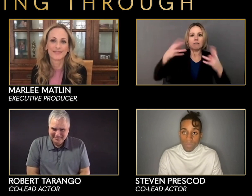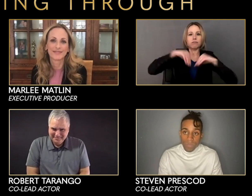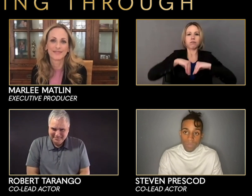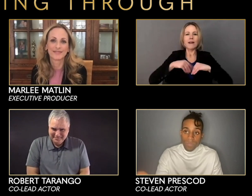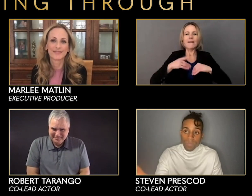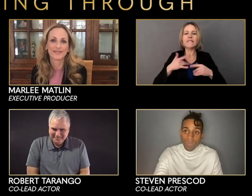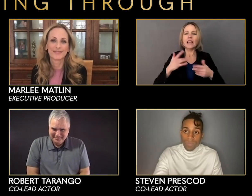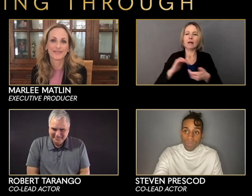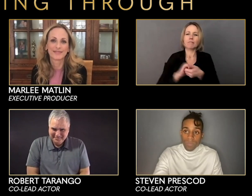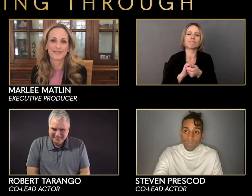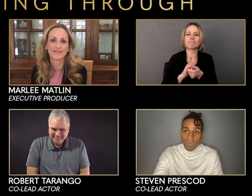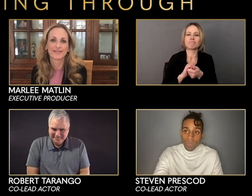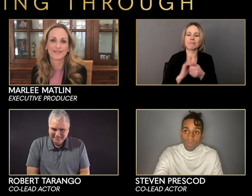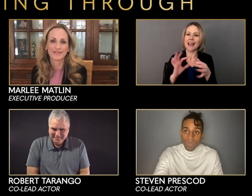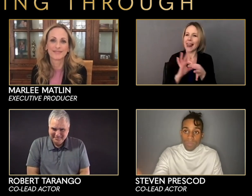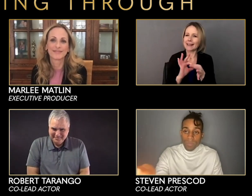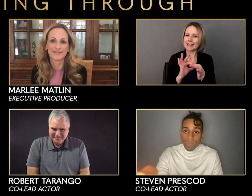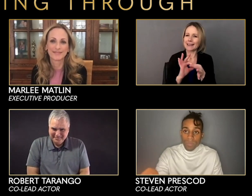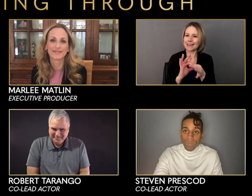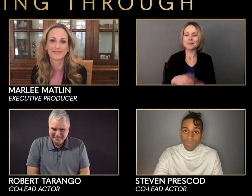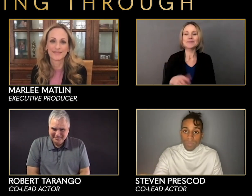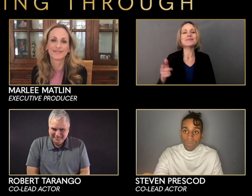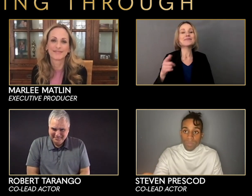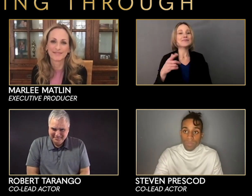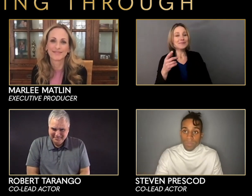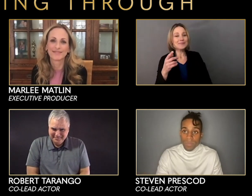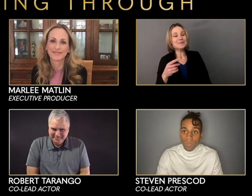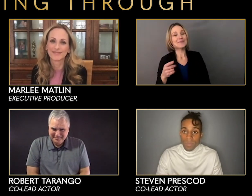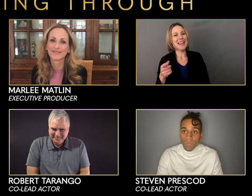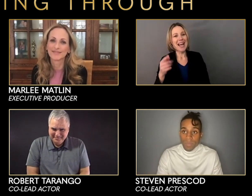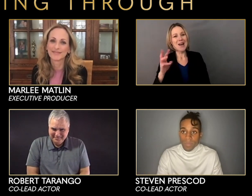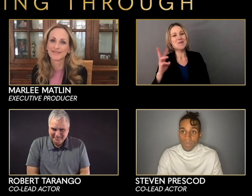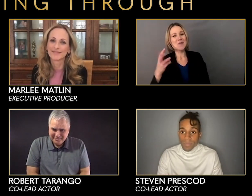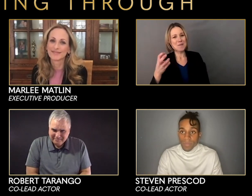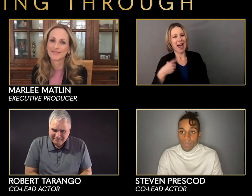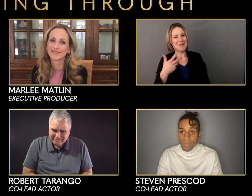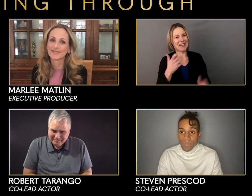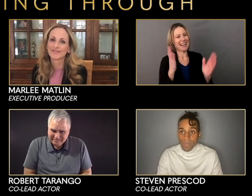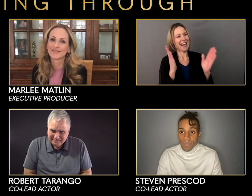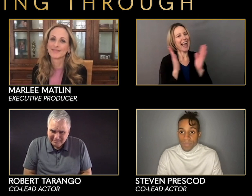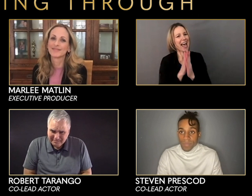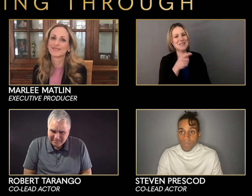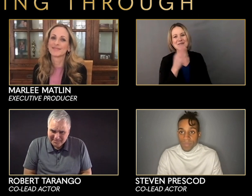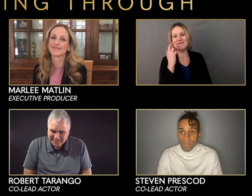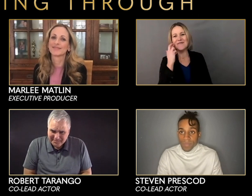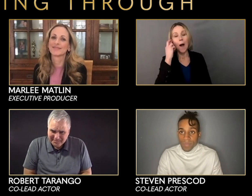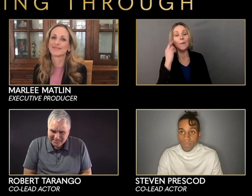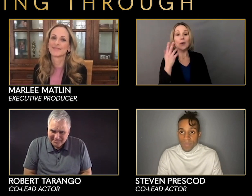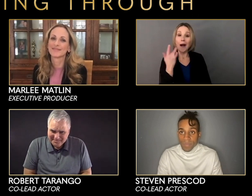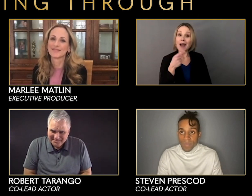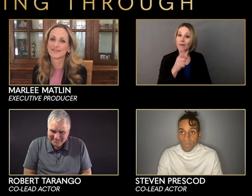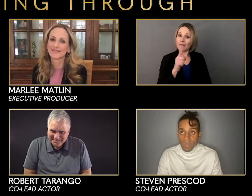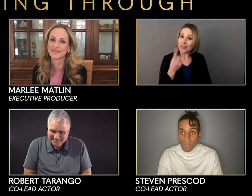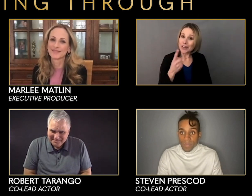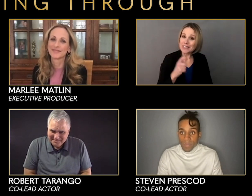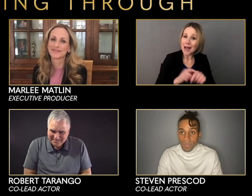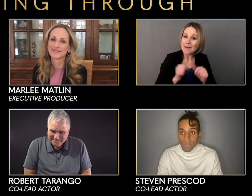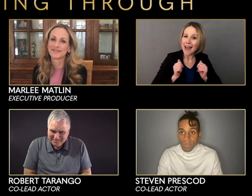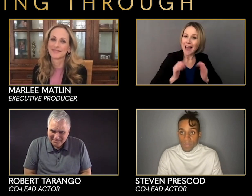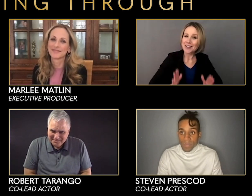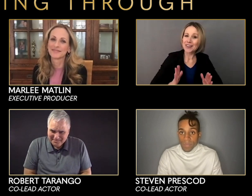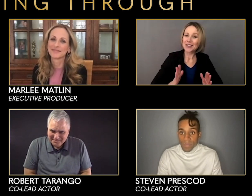All right. I have to ask you, Robert, because you're a first-time actor and